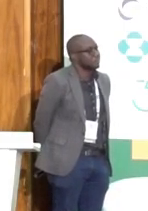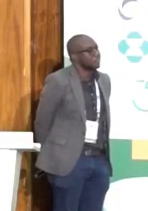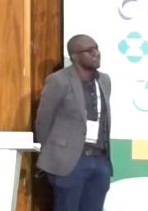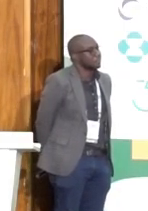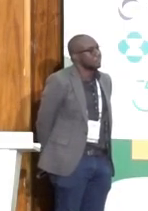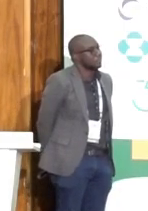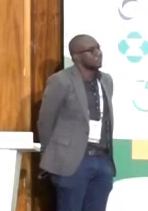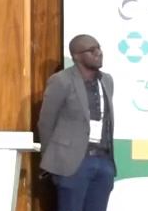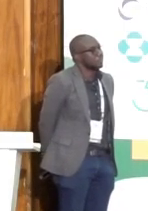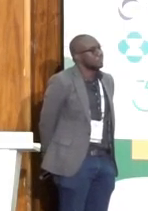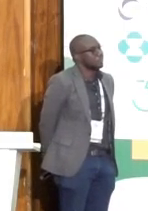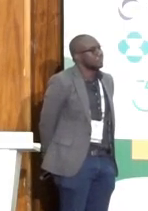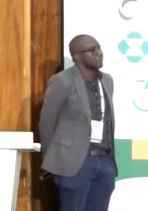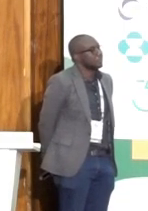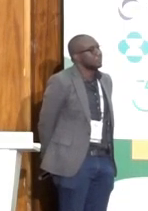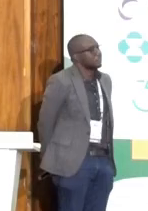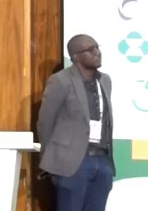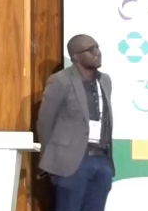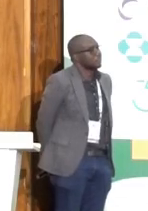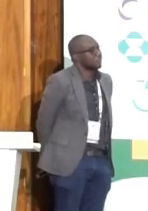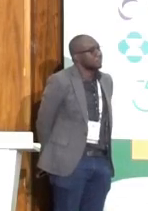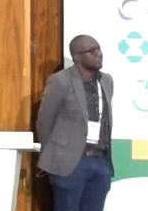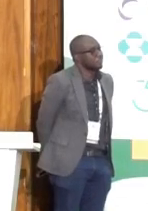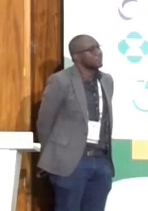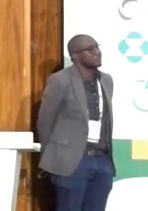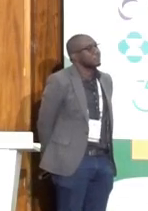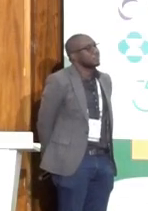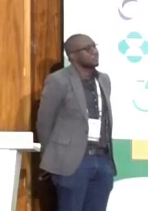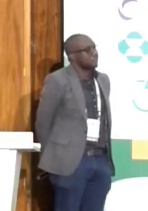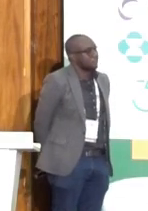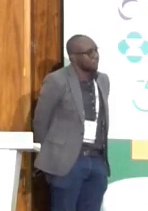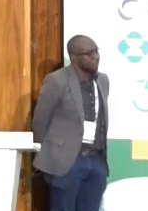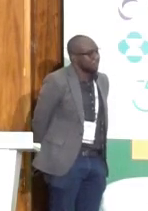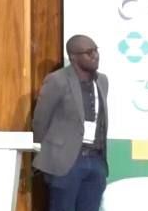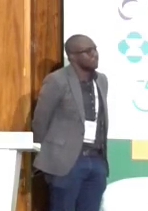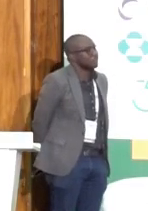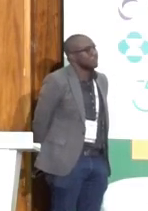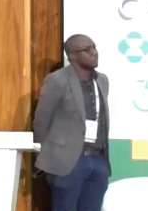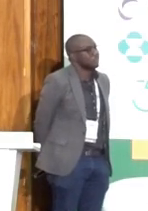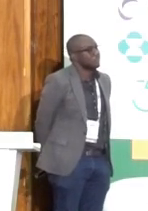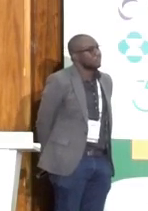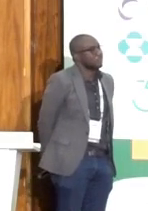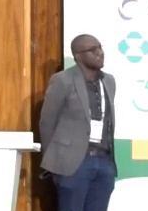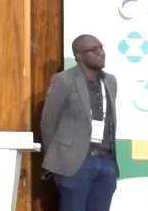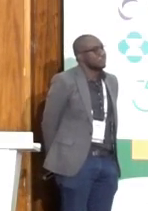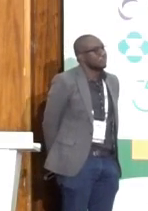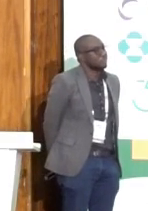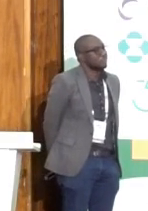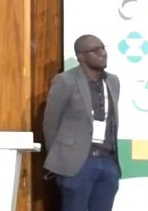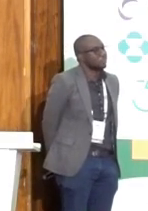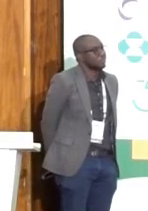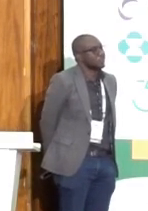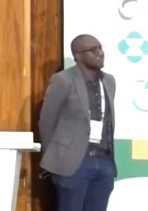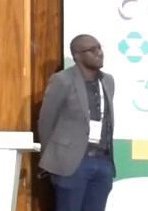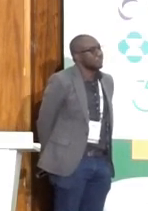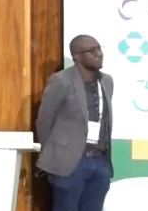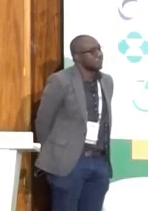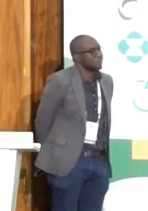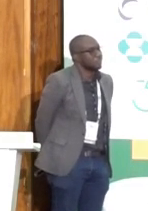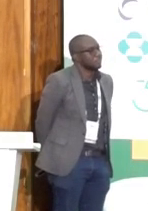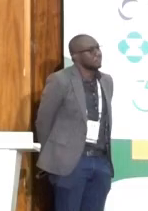population, we have been able to sustain that model within the country and serving as an option for the